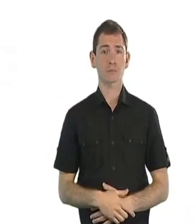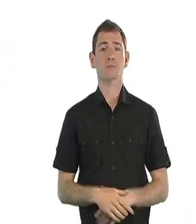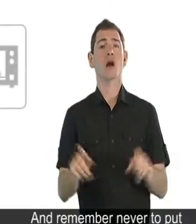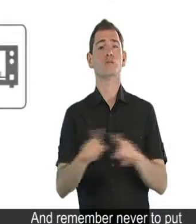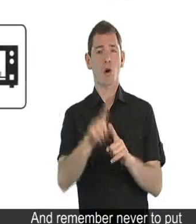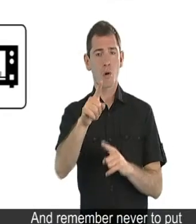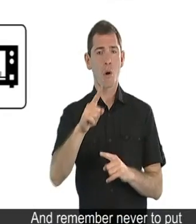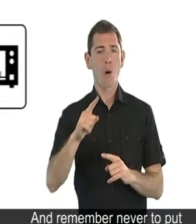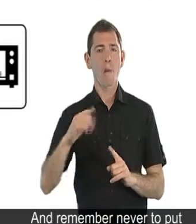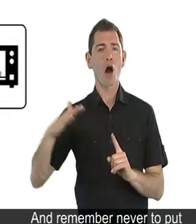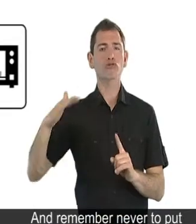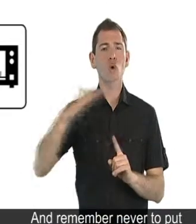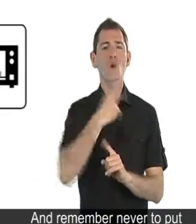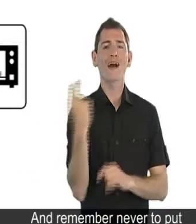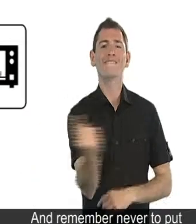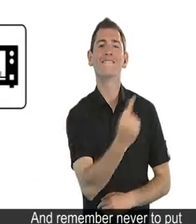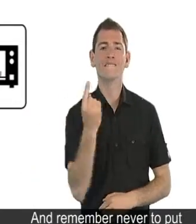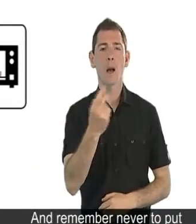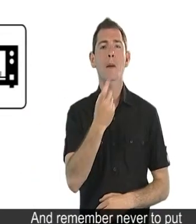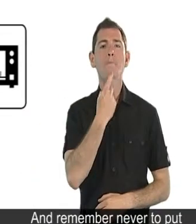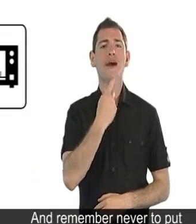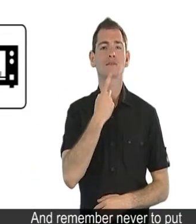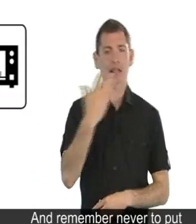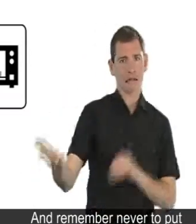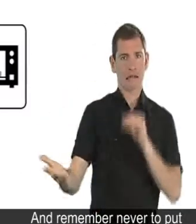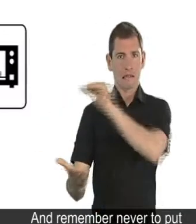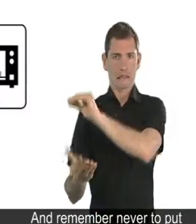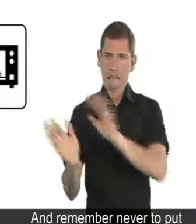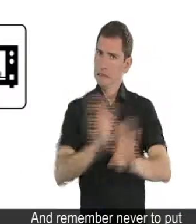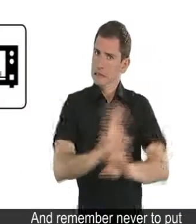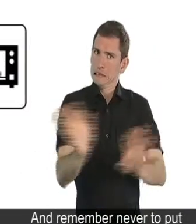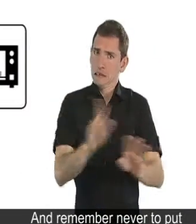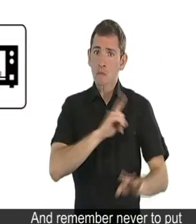And remember, never to put anything metal in the microwave.